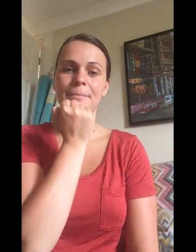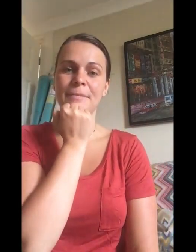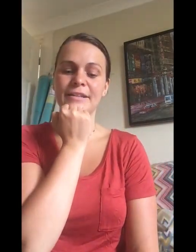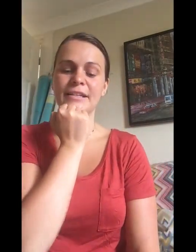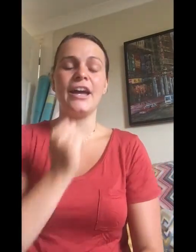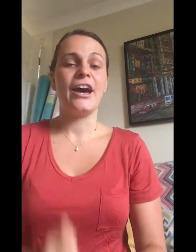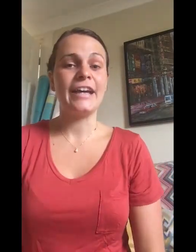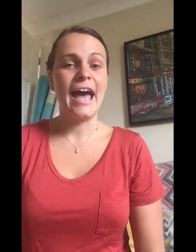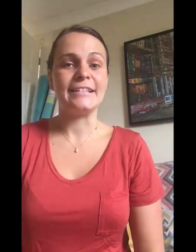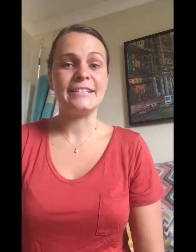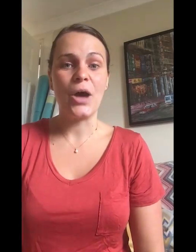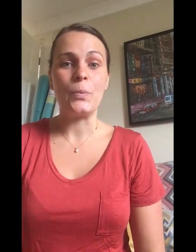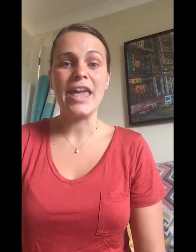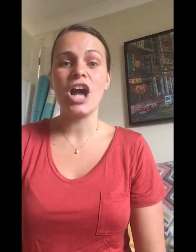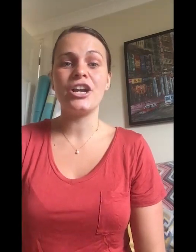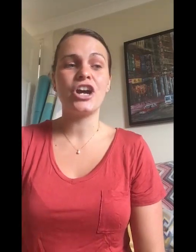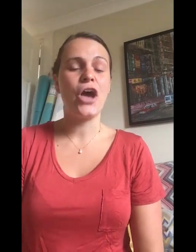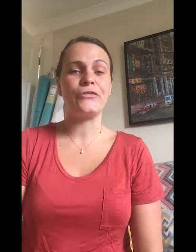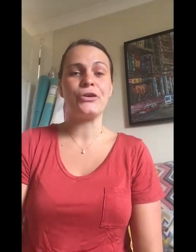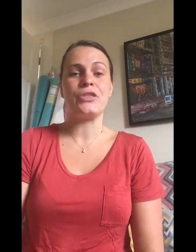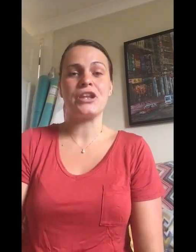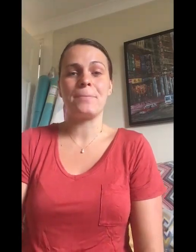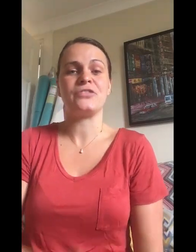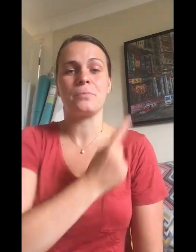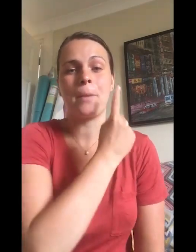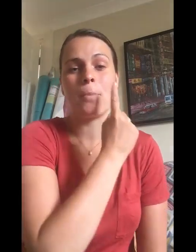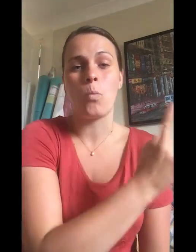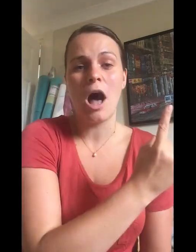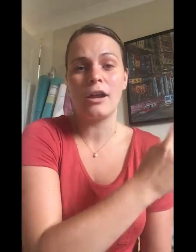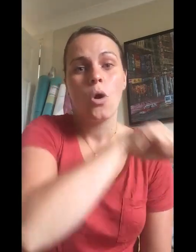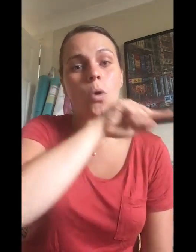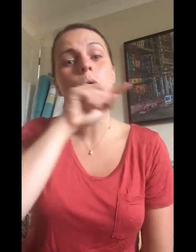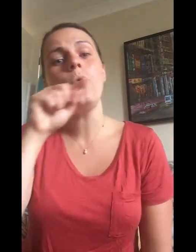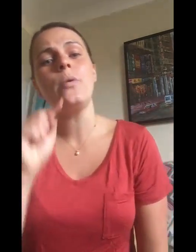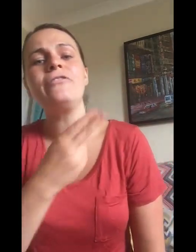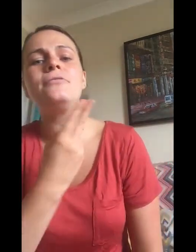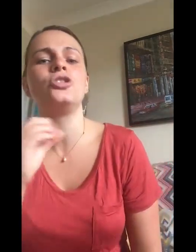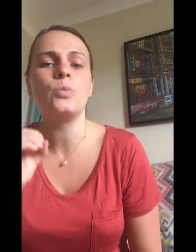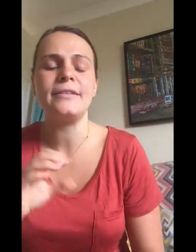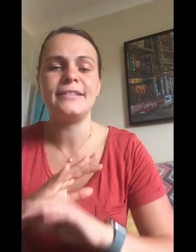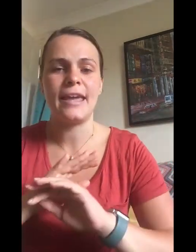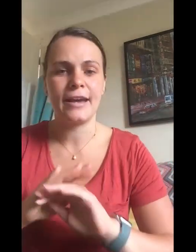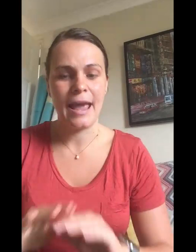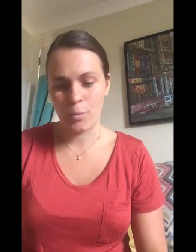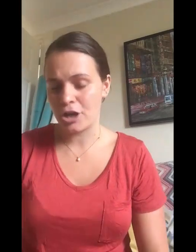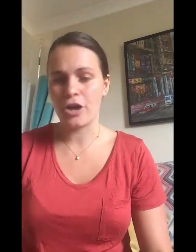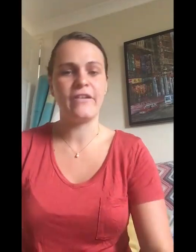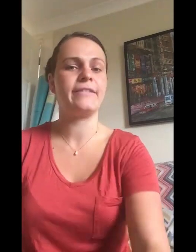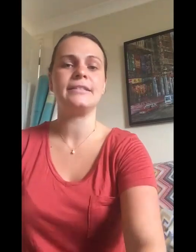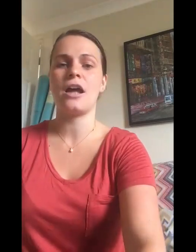Numbers. Okay, so we are going to go through the numbers from number 1 all the way through to 20, okay? But we're going to go very